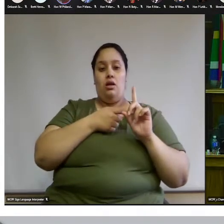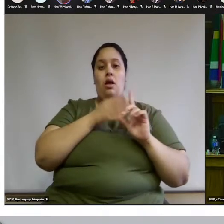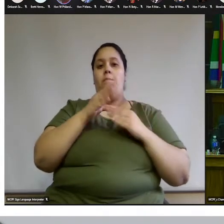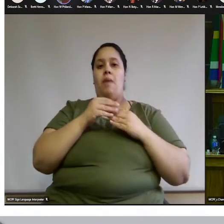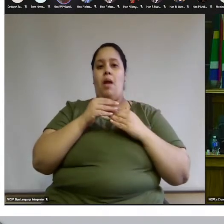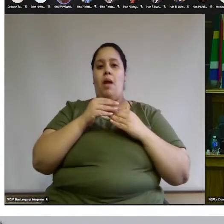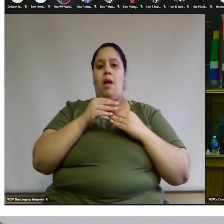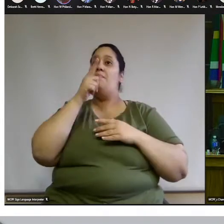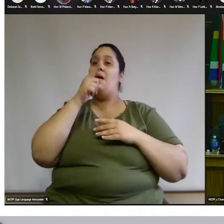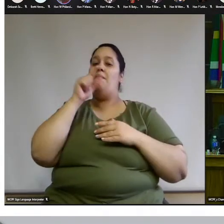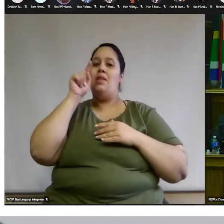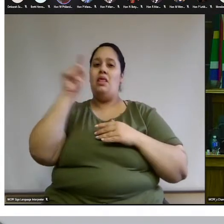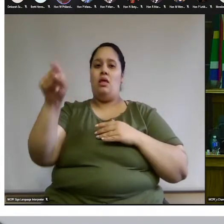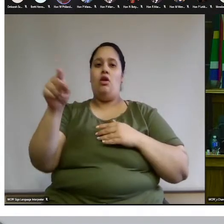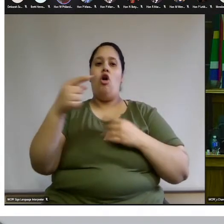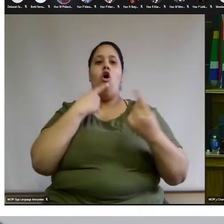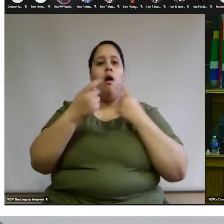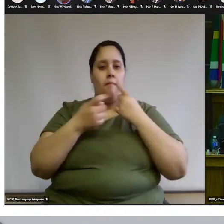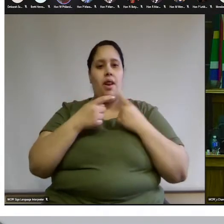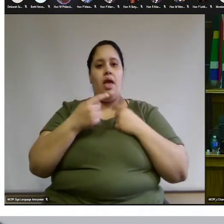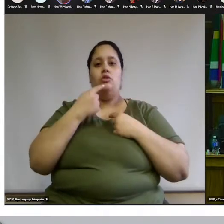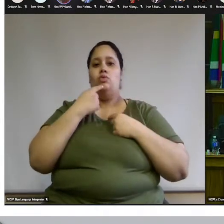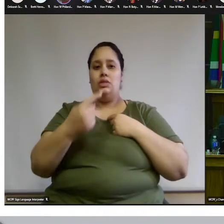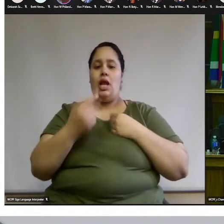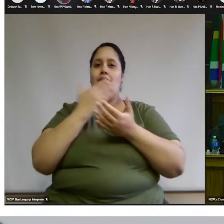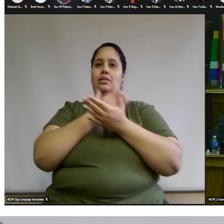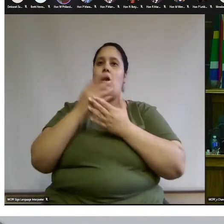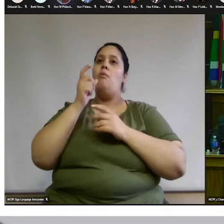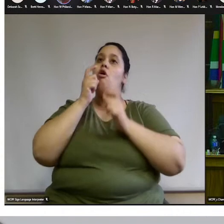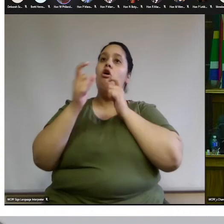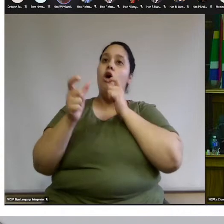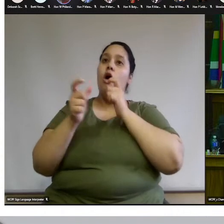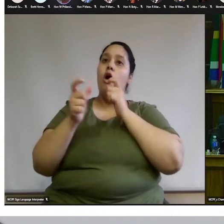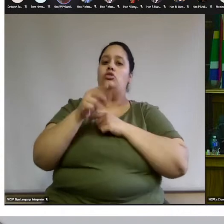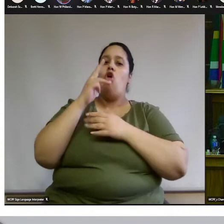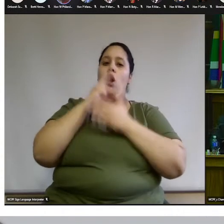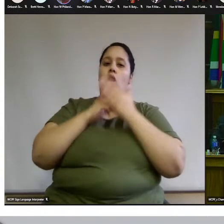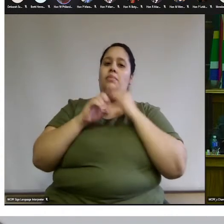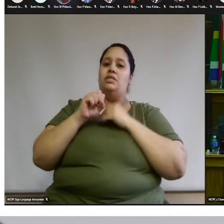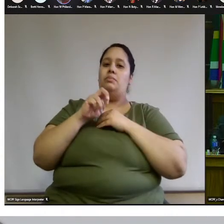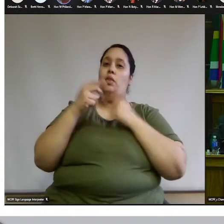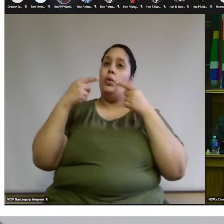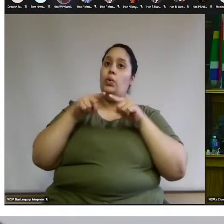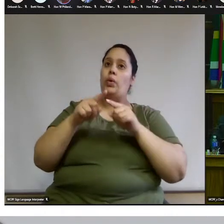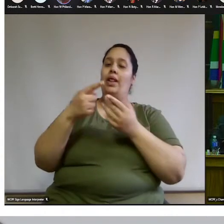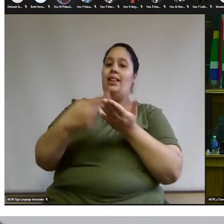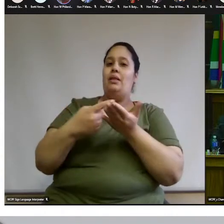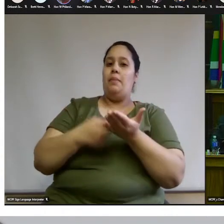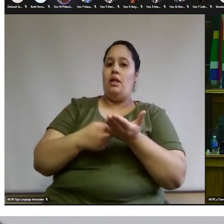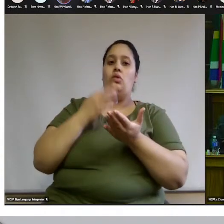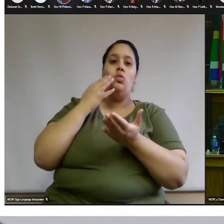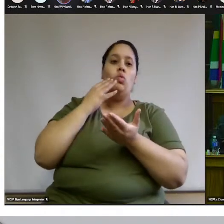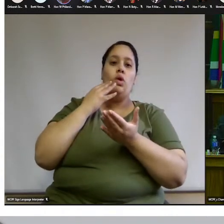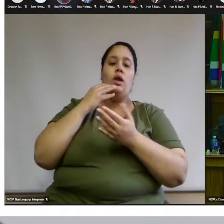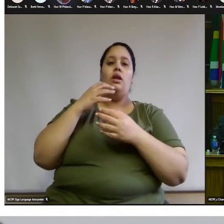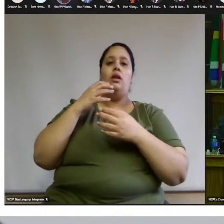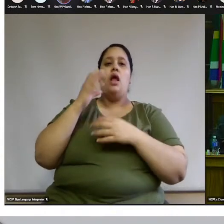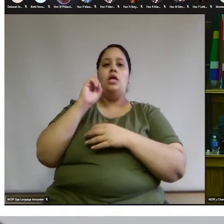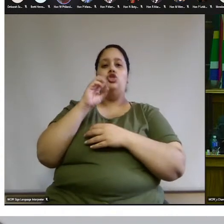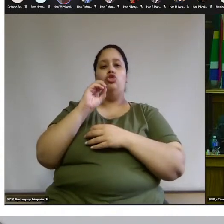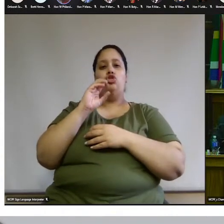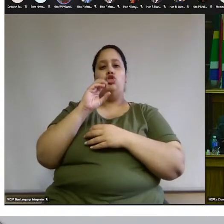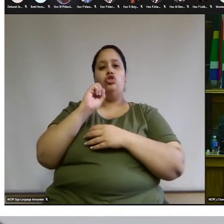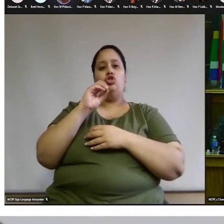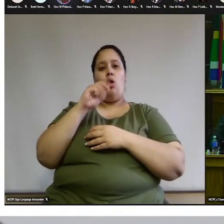the public, complained that certain remarks made by Honourable Smith during the debate on the State of the Province address at